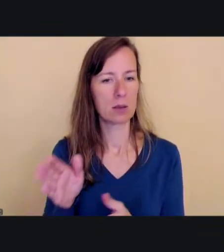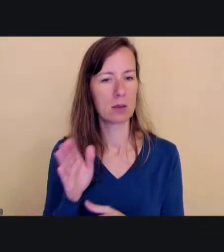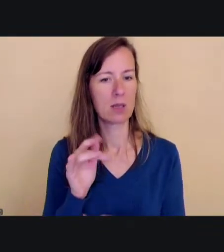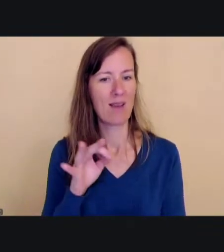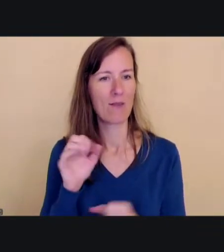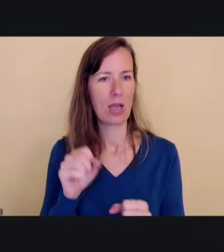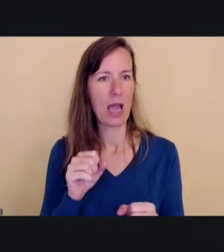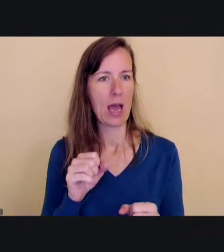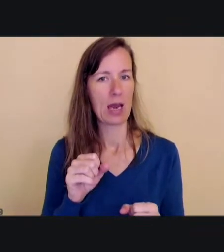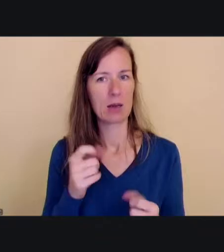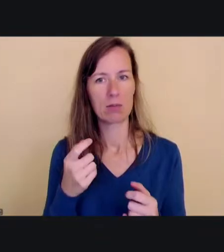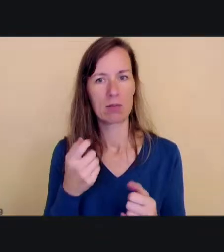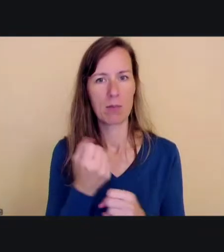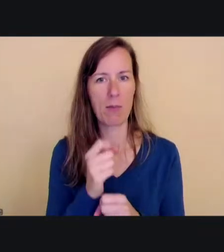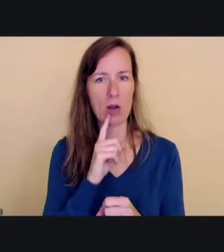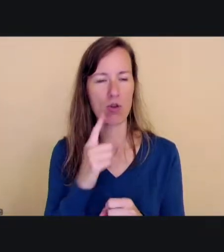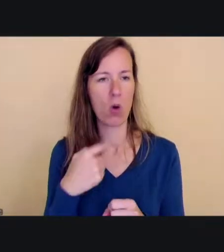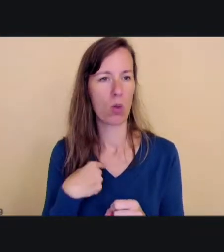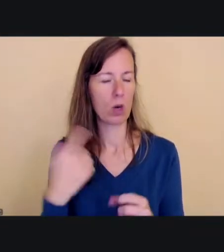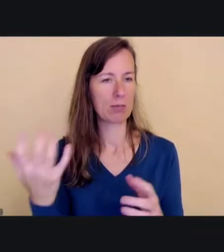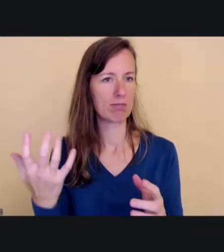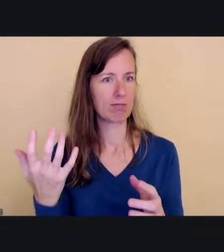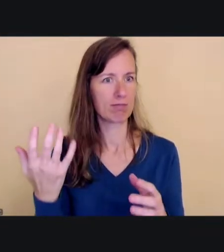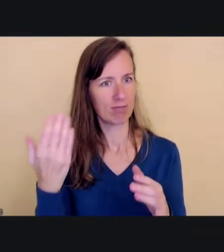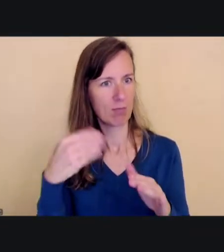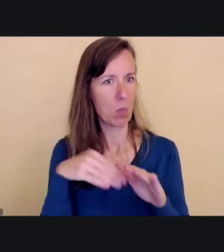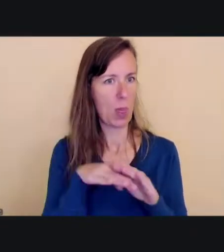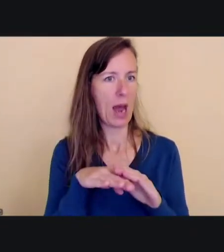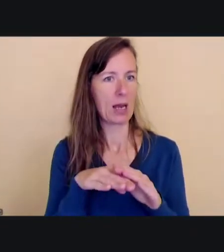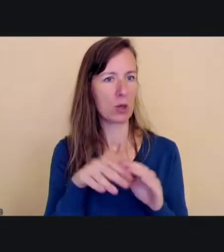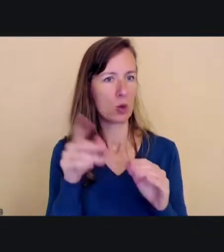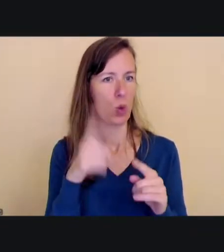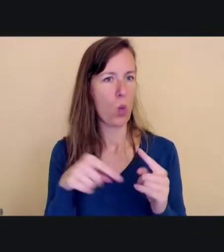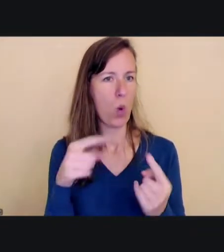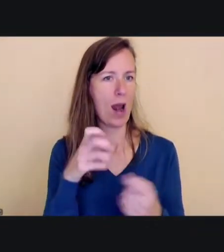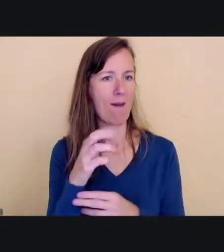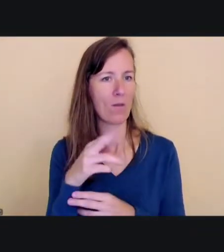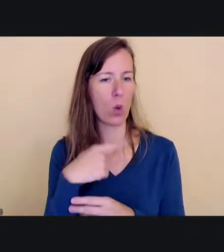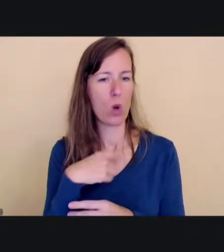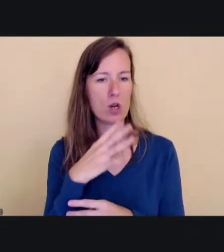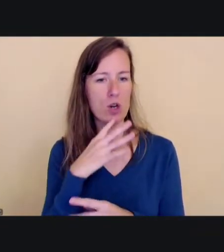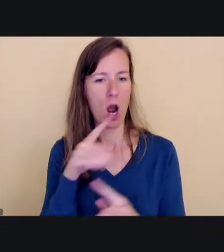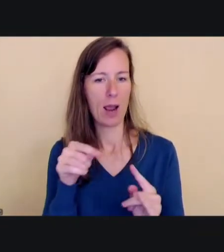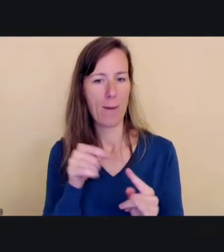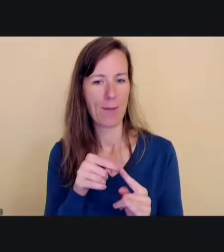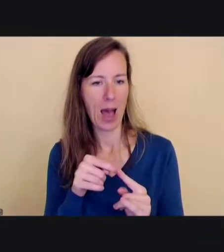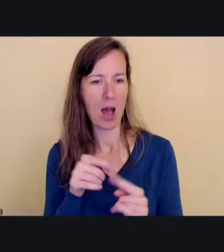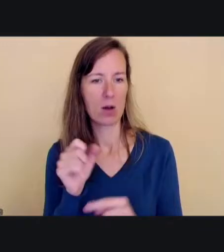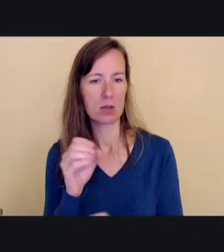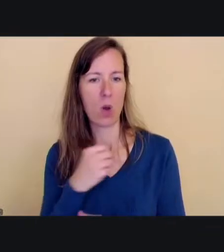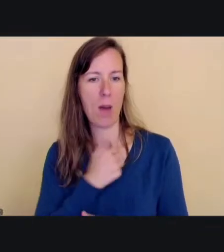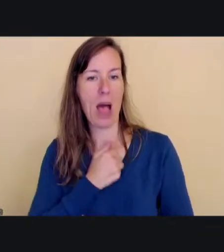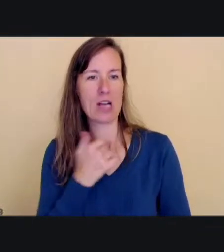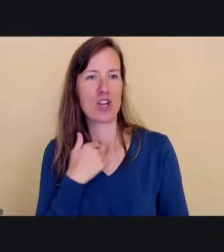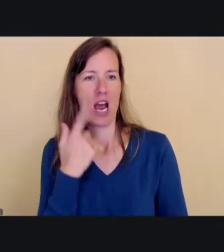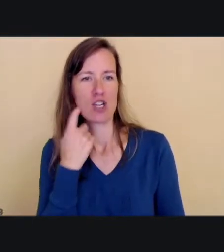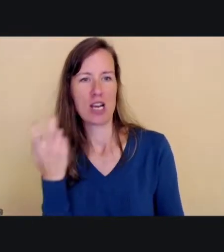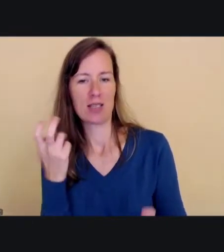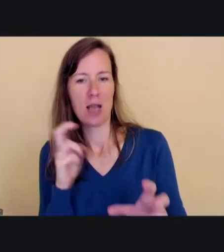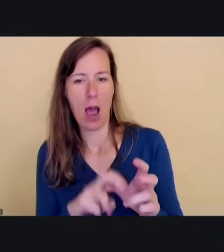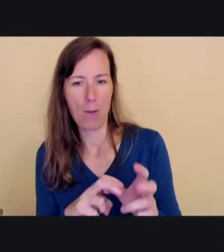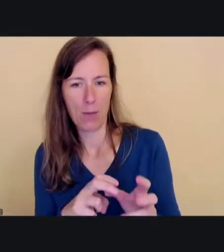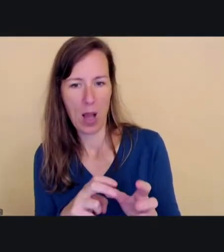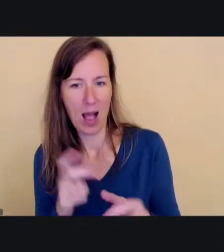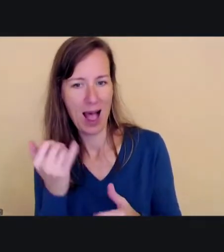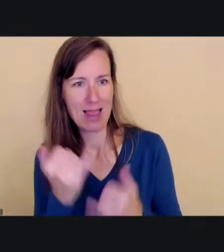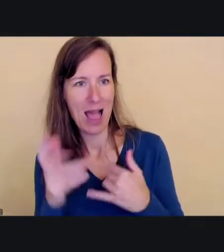to. And again, I apologize. I just hopped on this call, and the last thing I heard was, you know, people are requesting things for their ward. So I just very much want to make